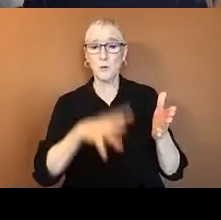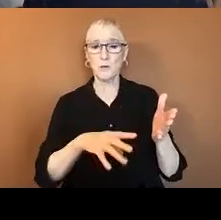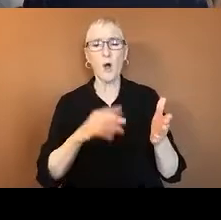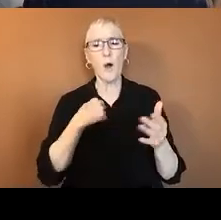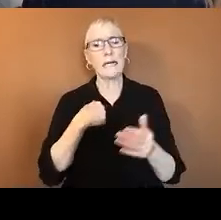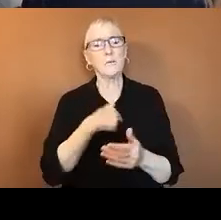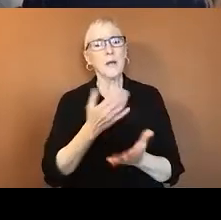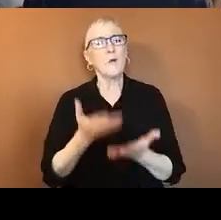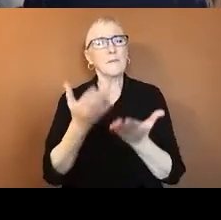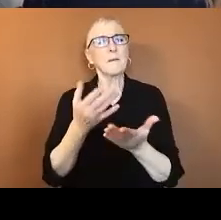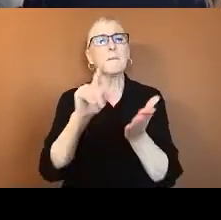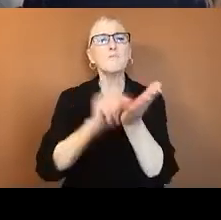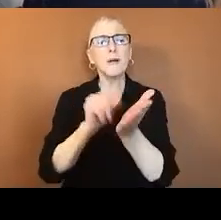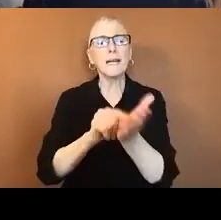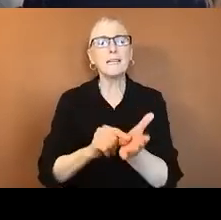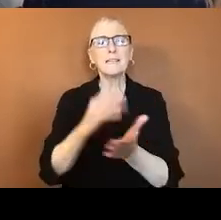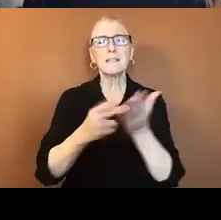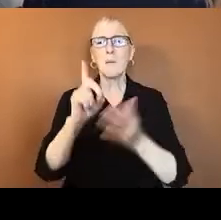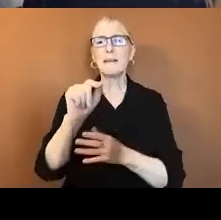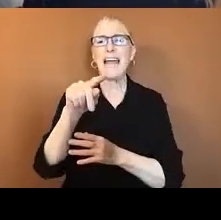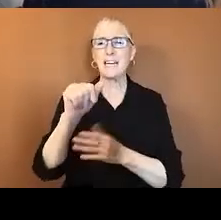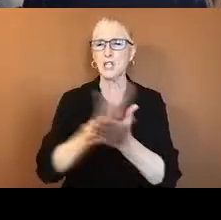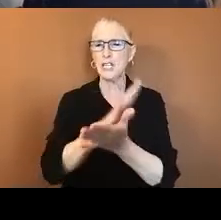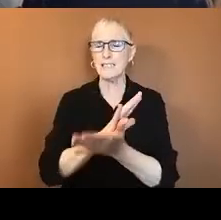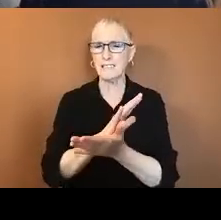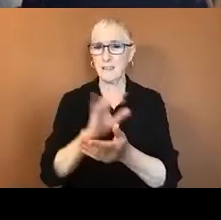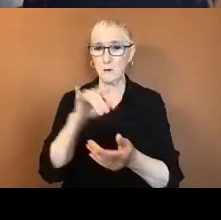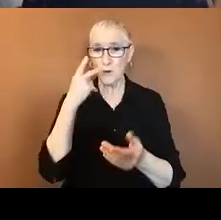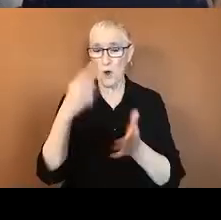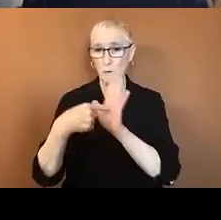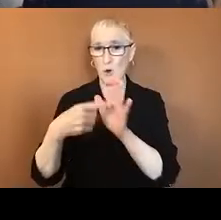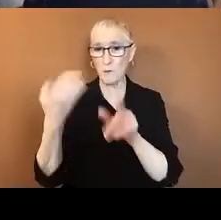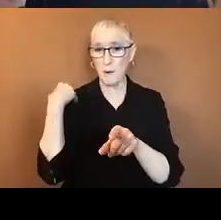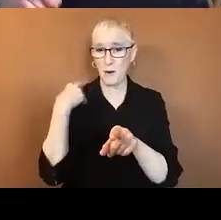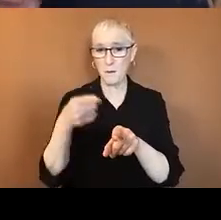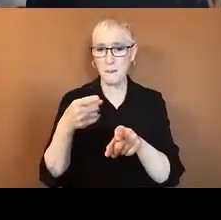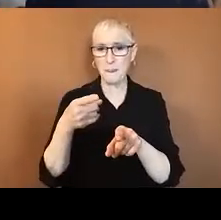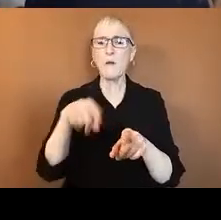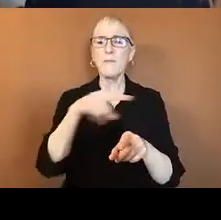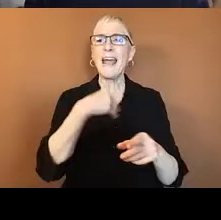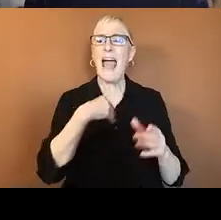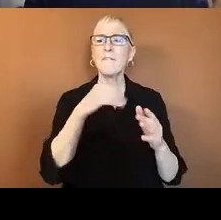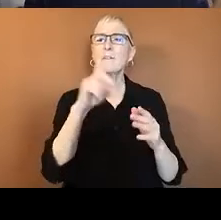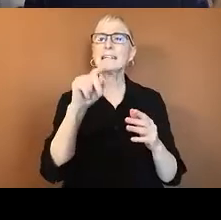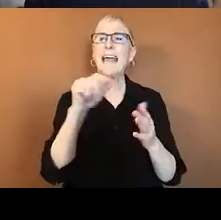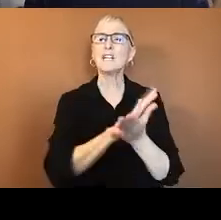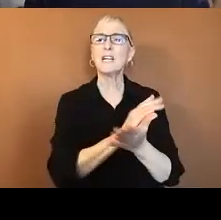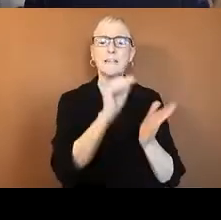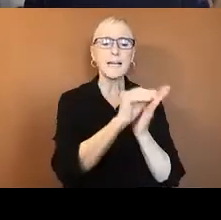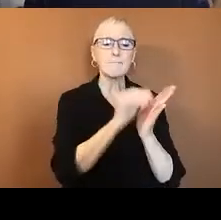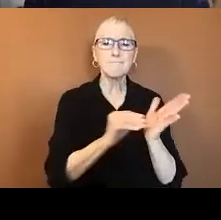potentially printing out some of those data sheets that we showed you before, just so that they have them and they're able to kind of record them as they're playing the